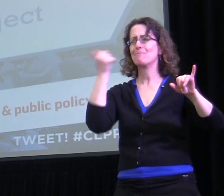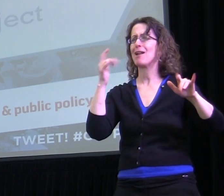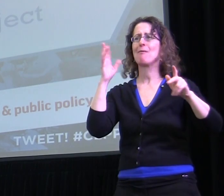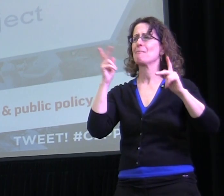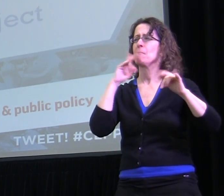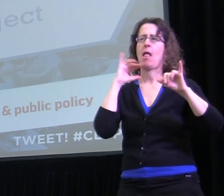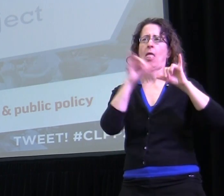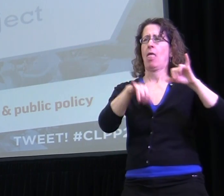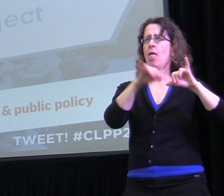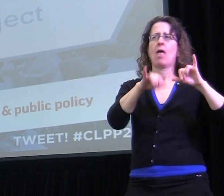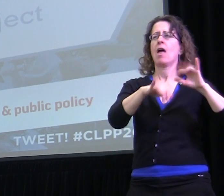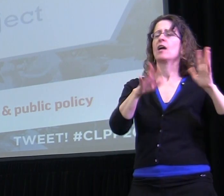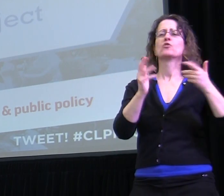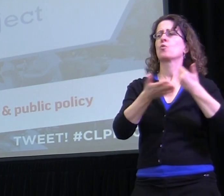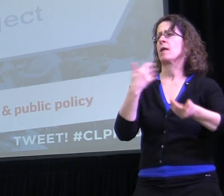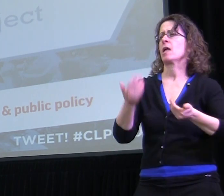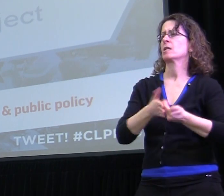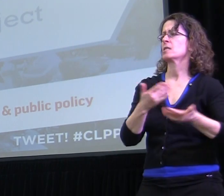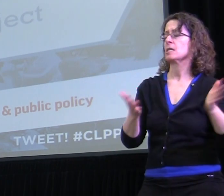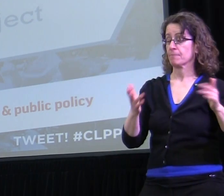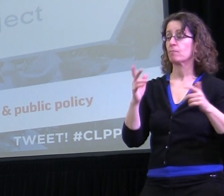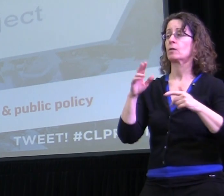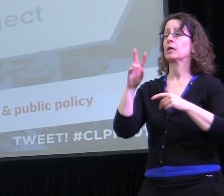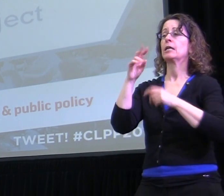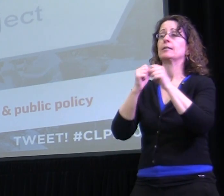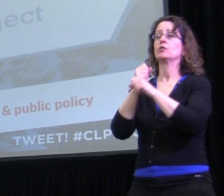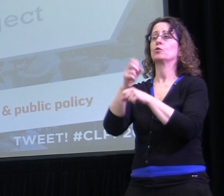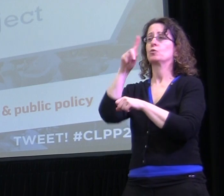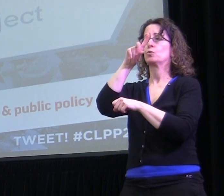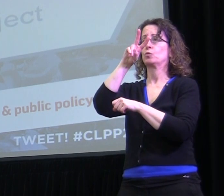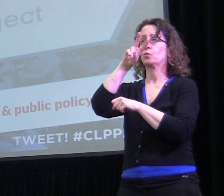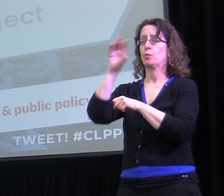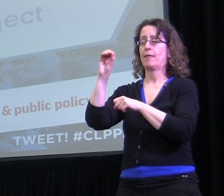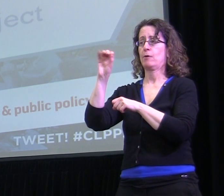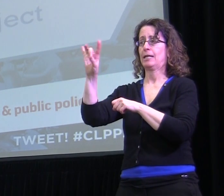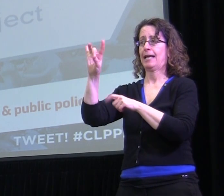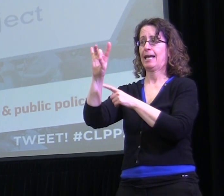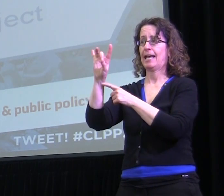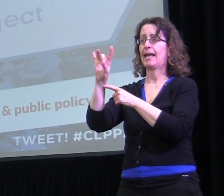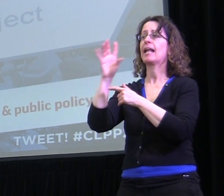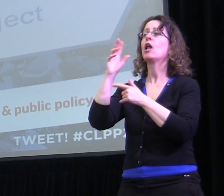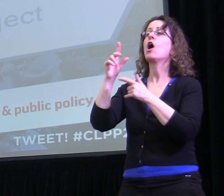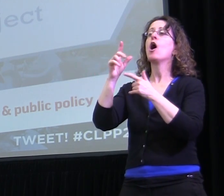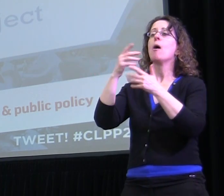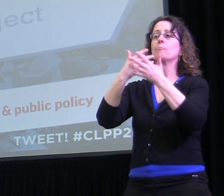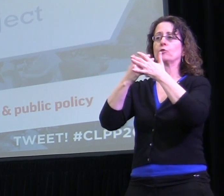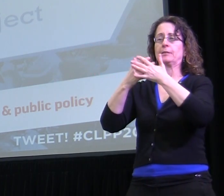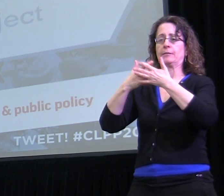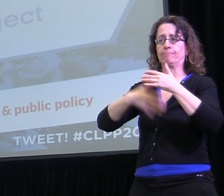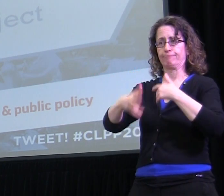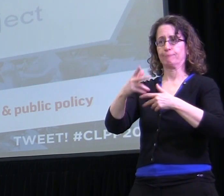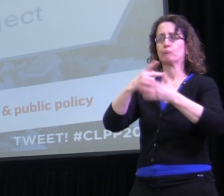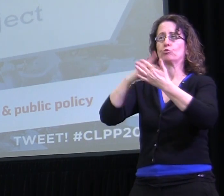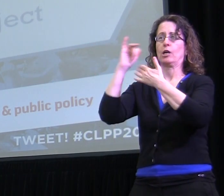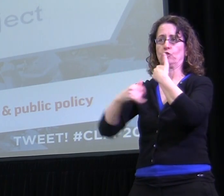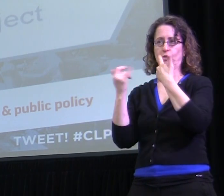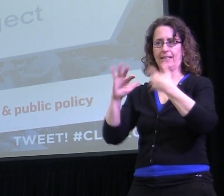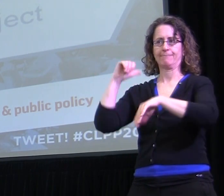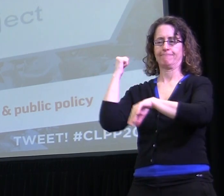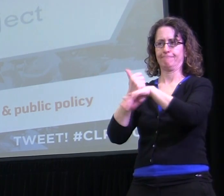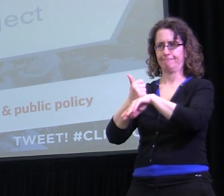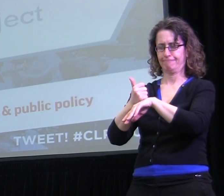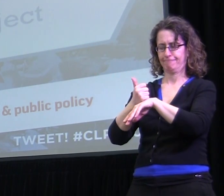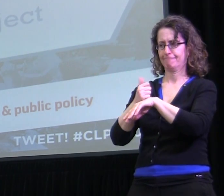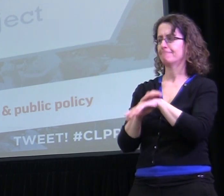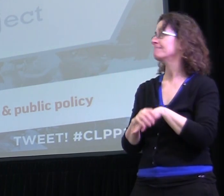In 2008, the Prison Birth Project was born. I met my co-founder, Lisa Andrews, at the CLPP conference. I got my